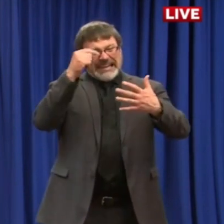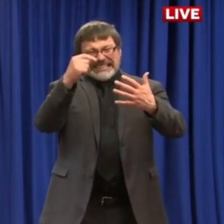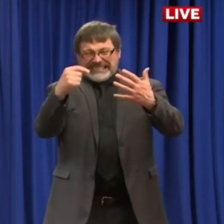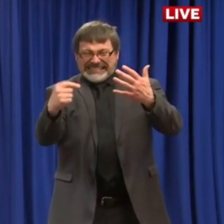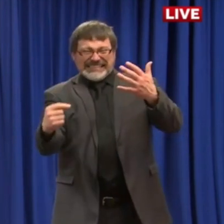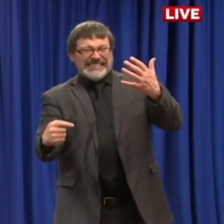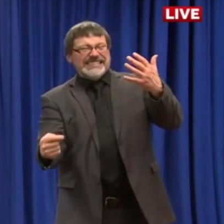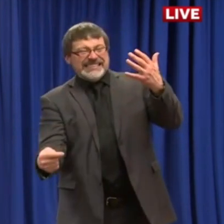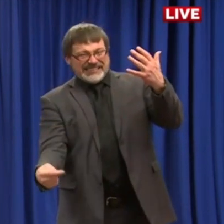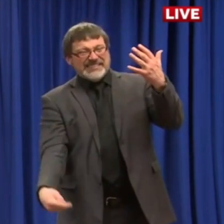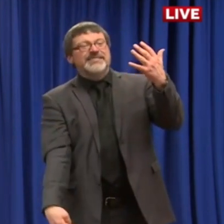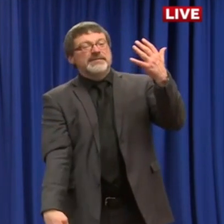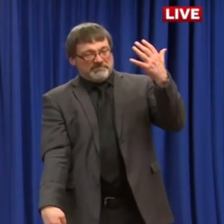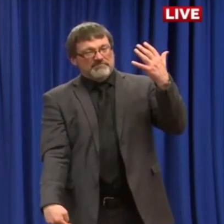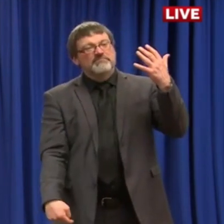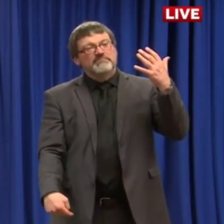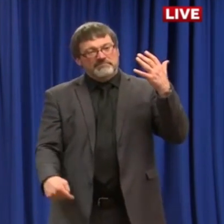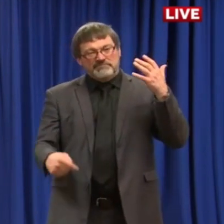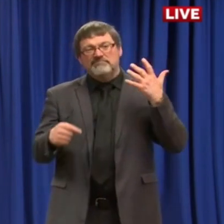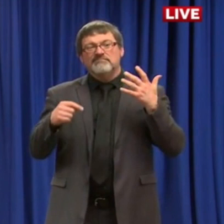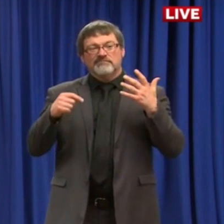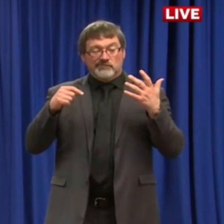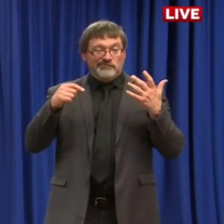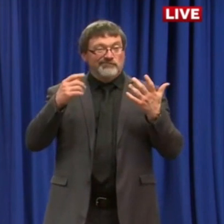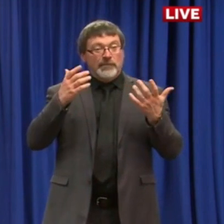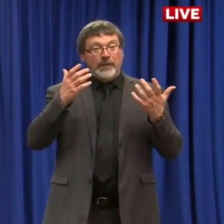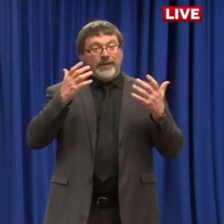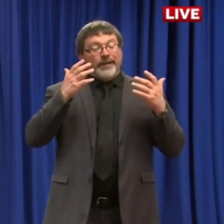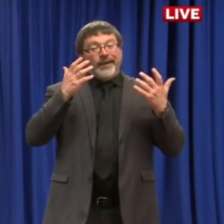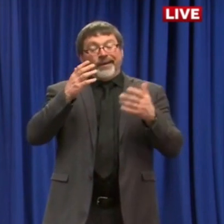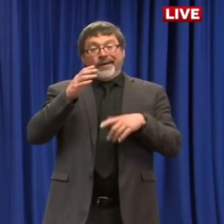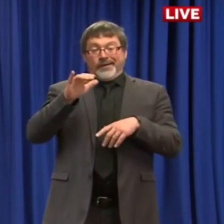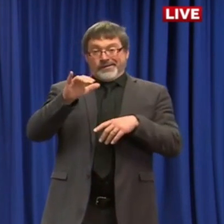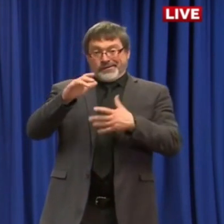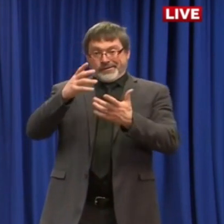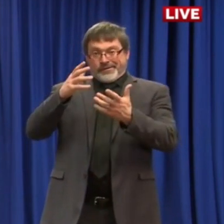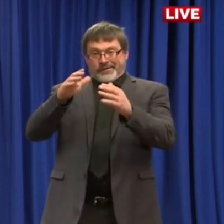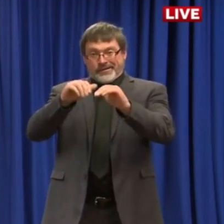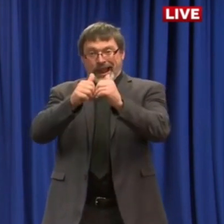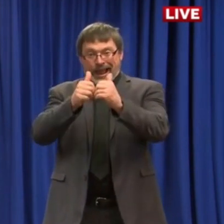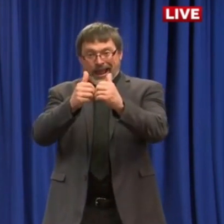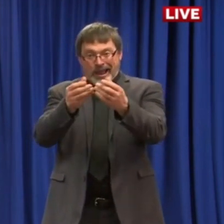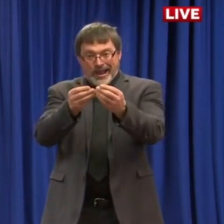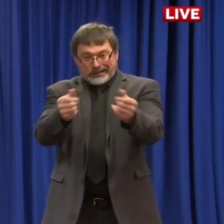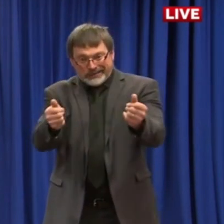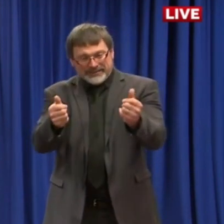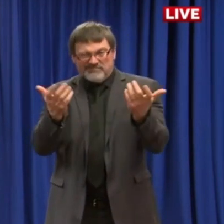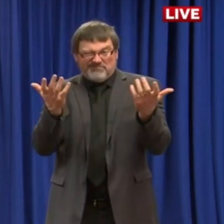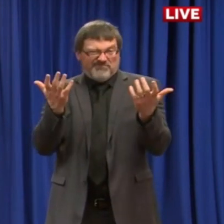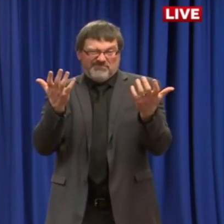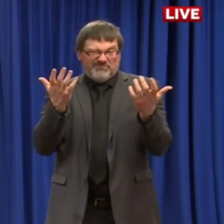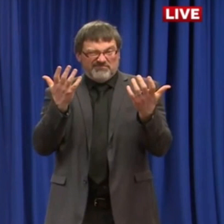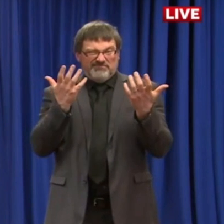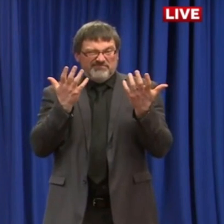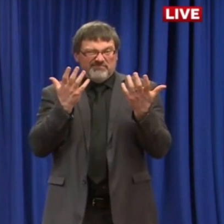that term, is the cure worse than the disease? Well, no. I mean, this pandemic is real. People are dying very drastically from it. But